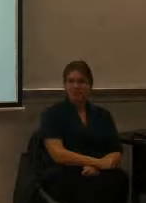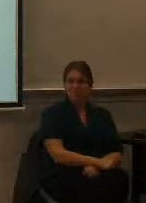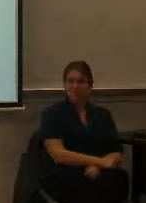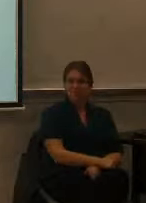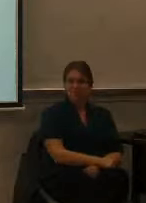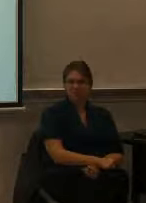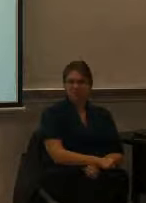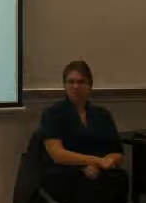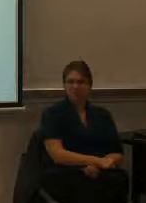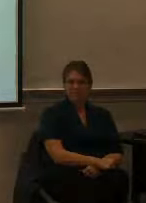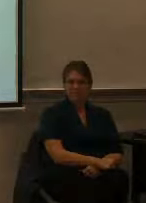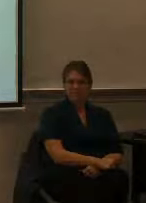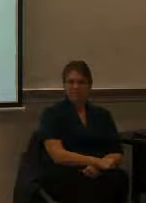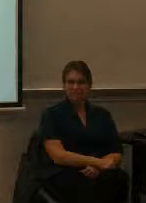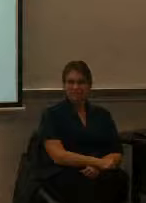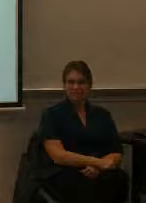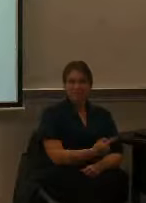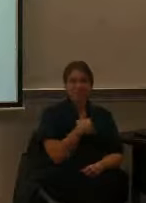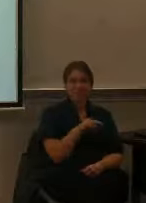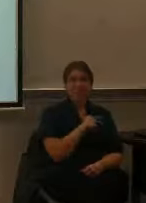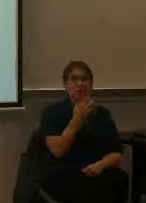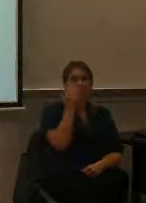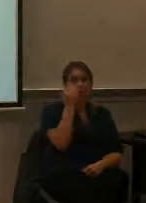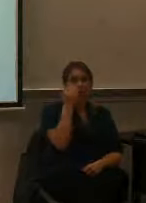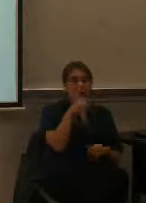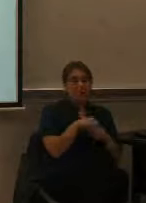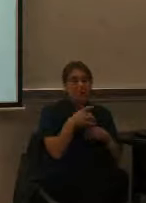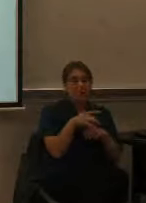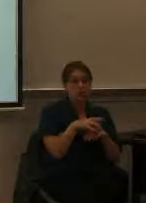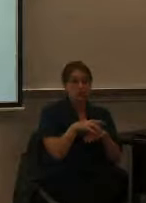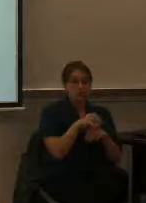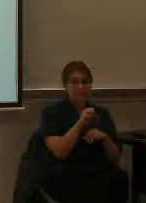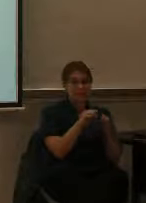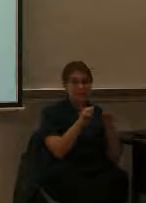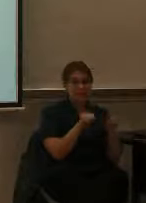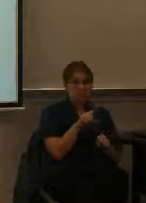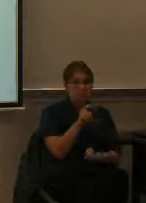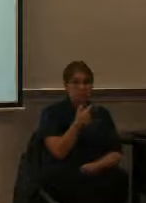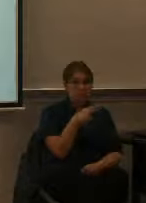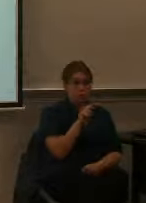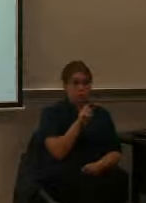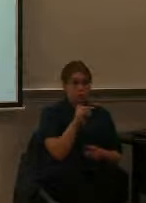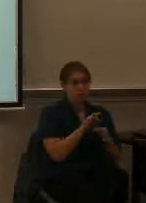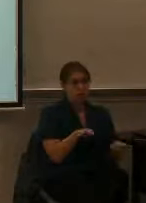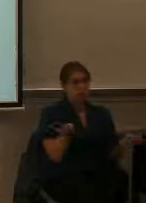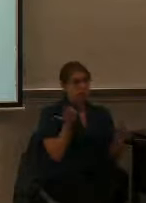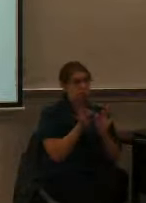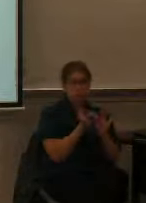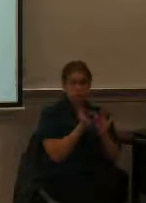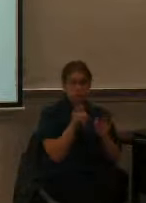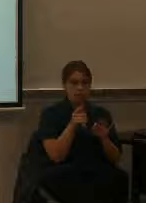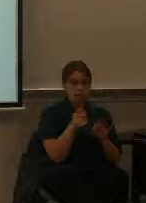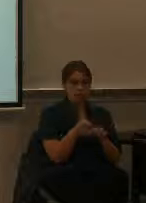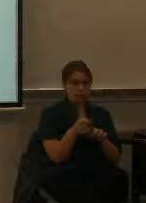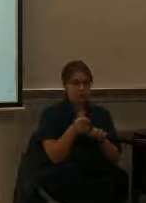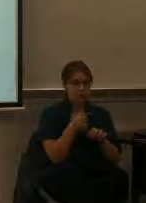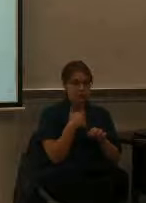yeah. So we know that in terrestrial systems, legumes are important and have nitrogen-fixing symbionts, but there